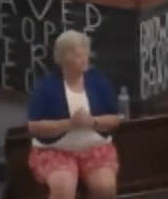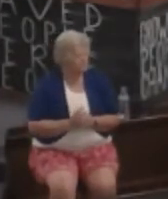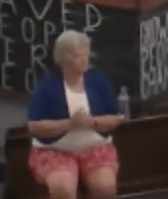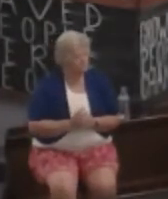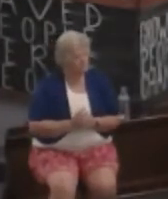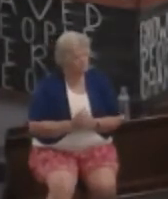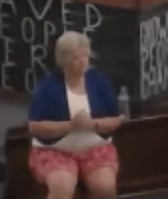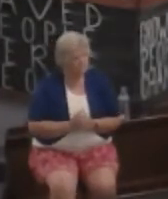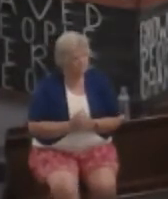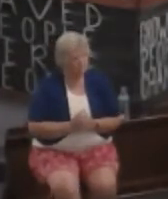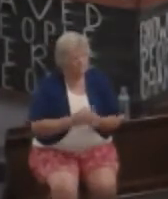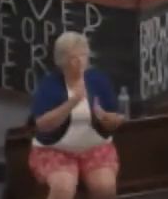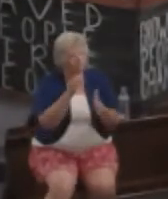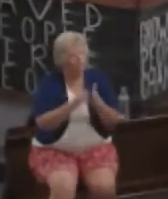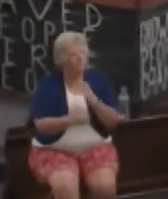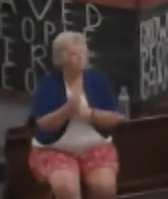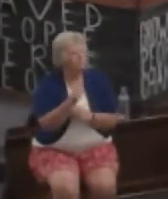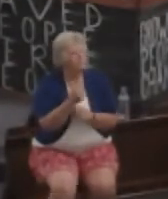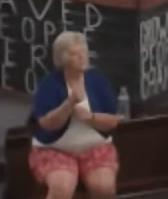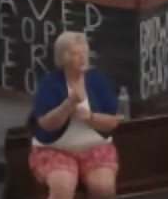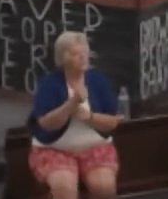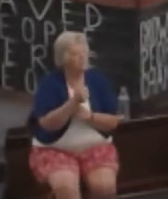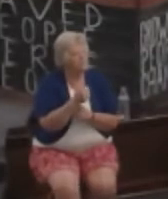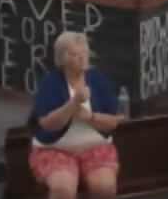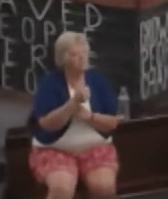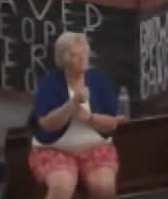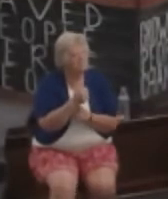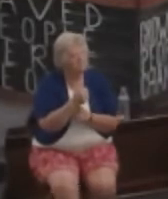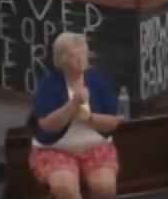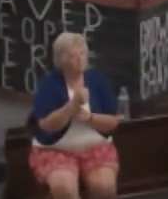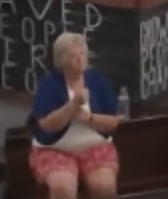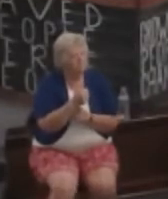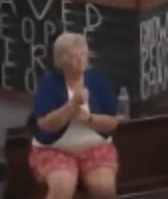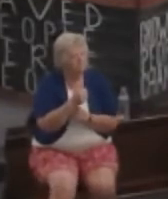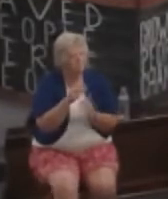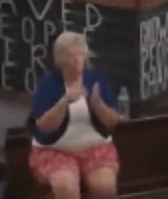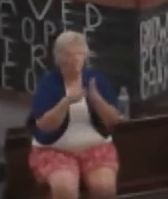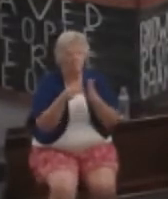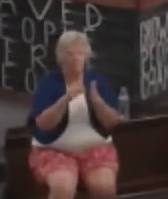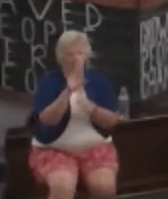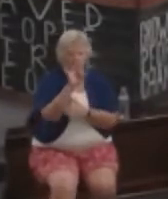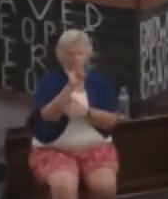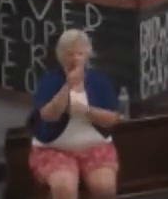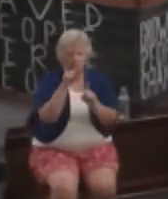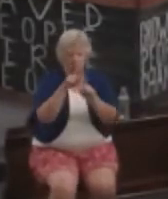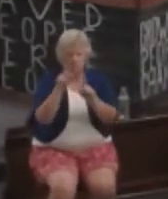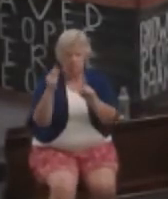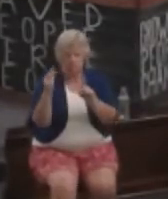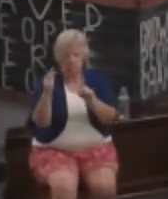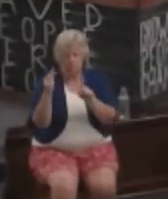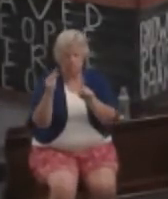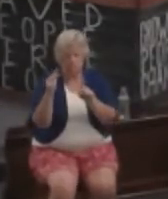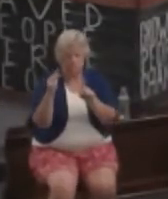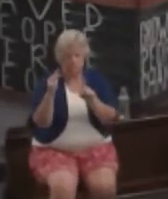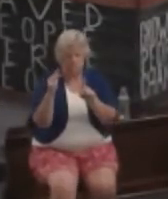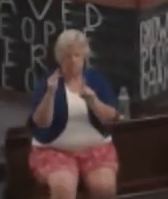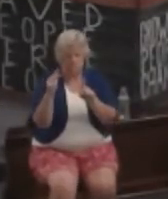Book of Romans, chapter 10. We're going to look at verses 19 through